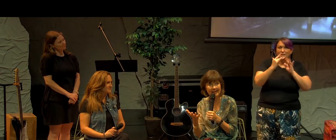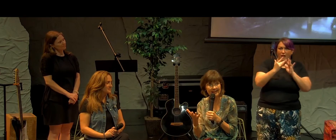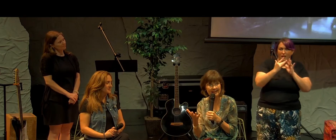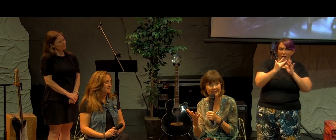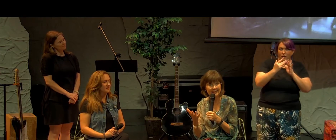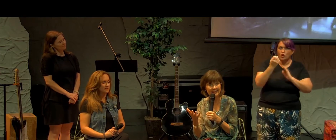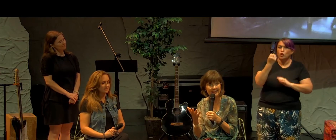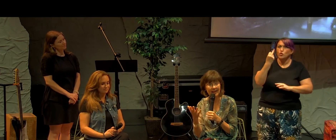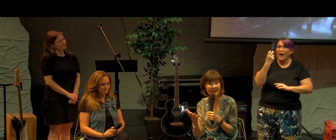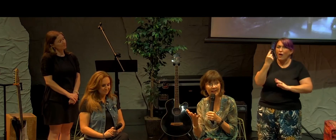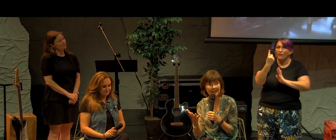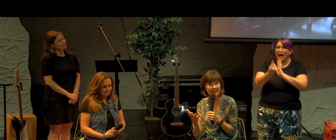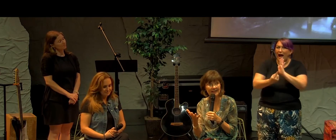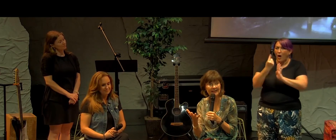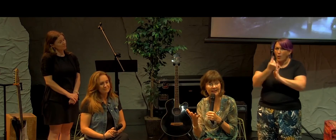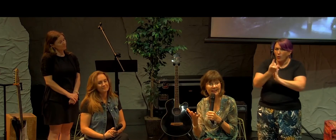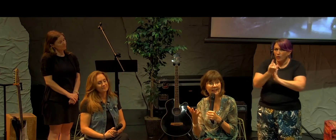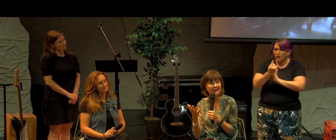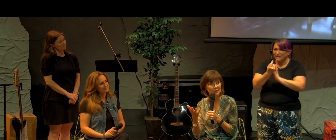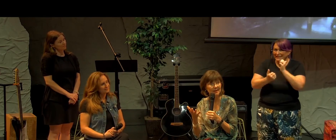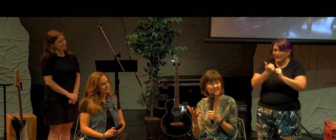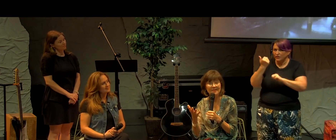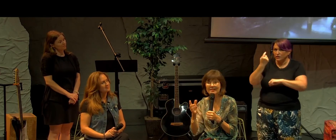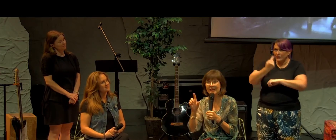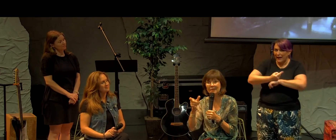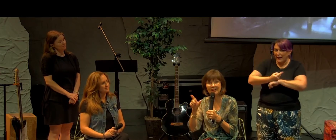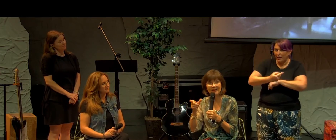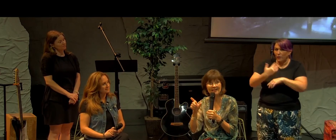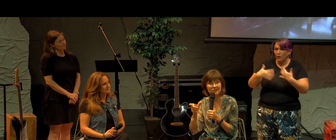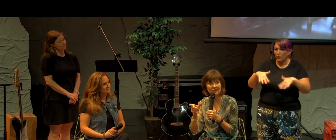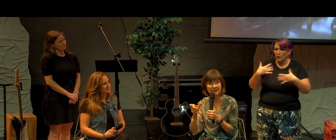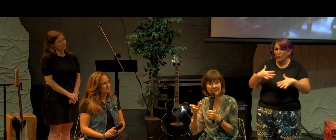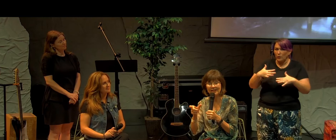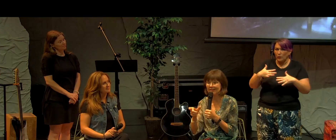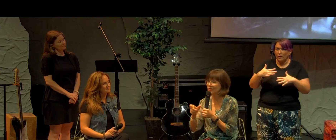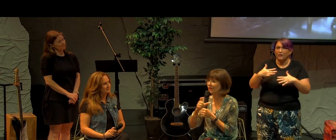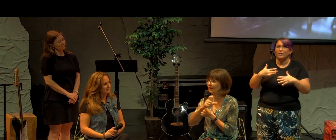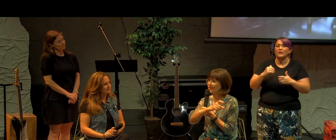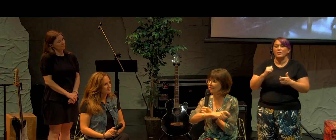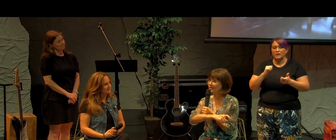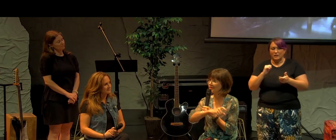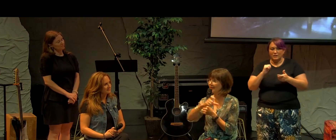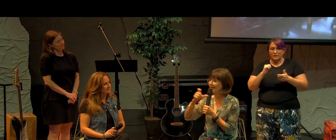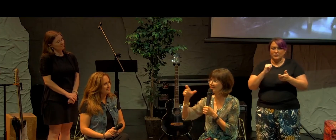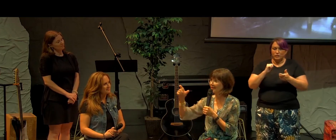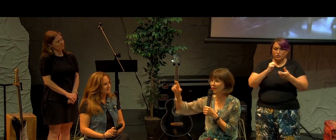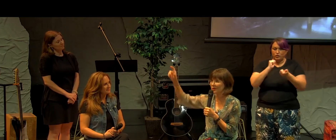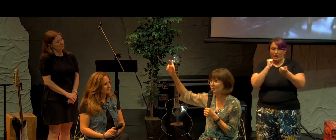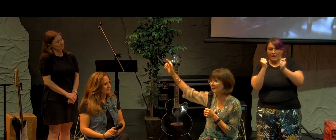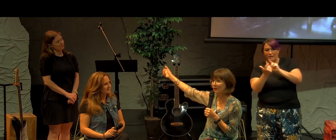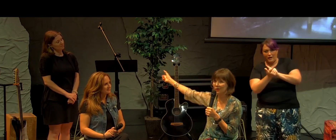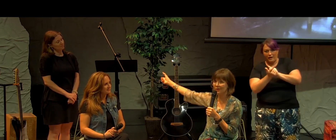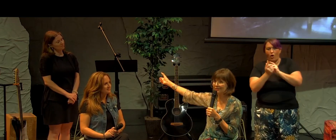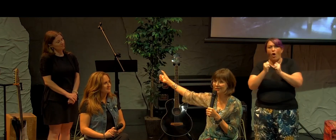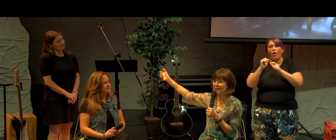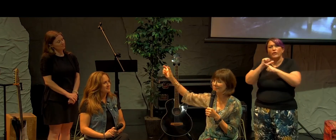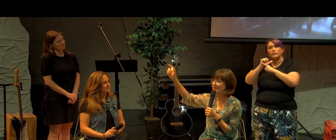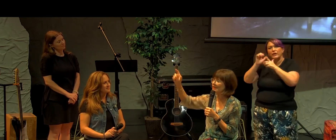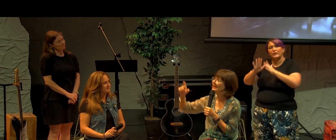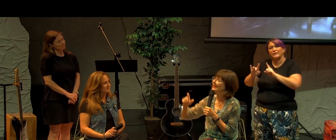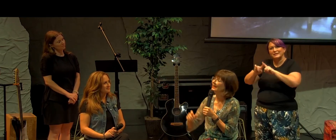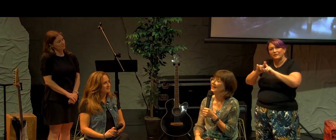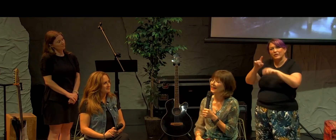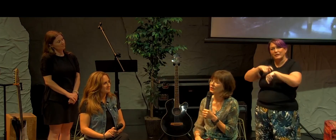day online. Can you imagine? Simultaneously translated, the trainers here in the States and all these people in all these different time